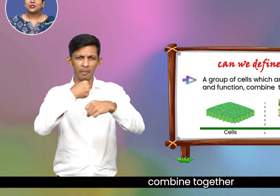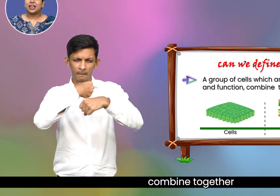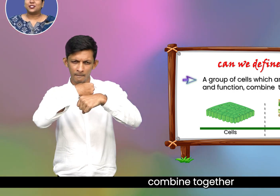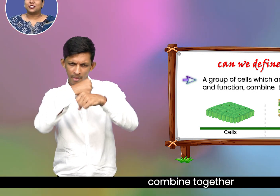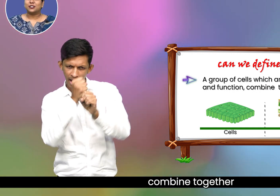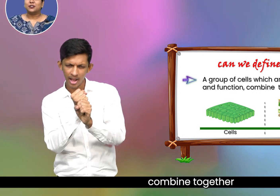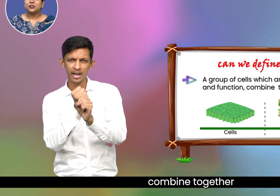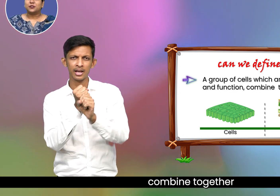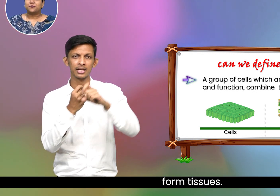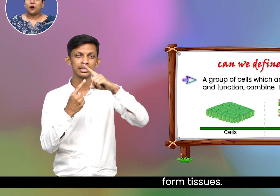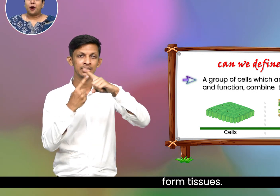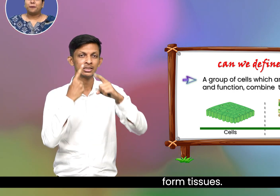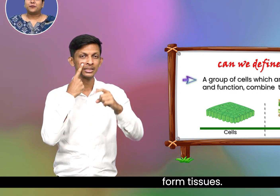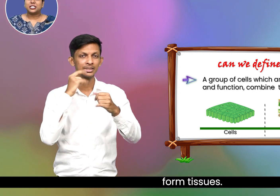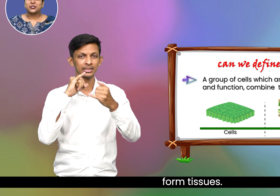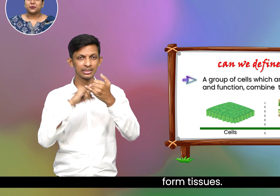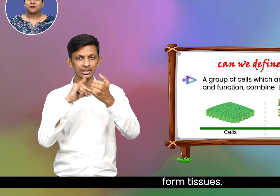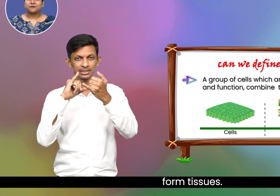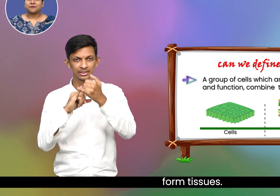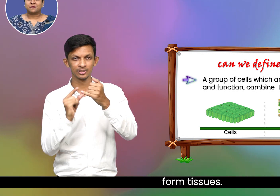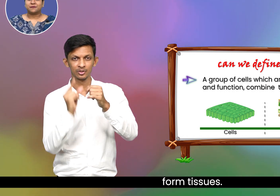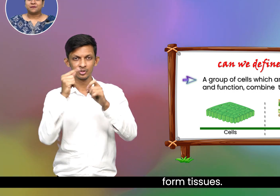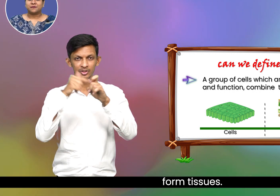Combined together form tissue.